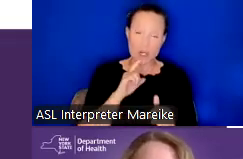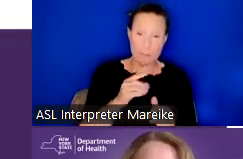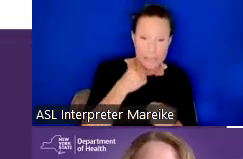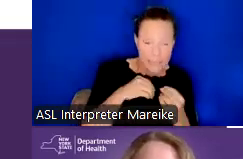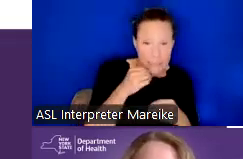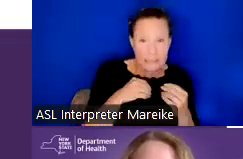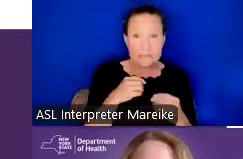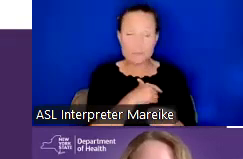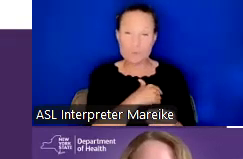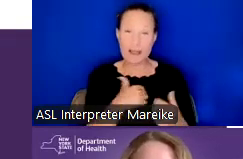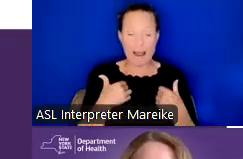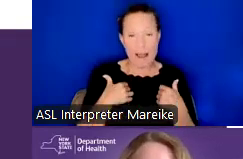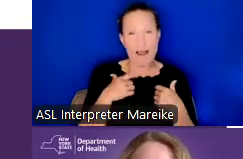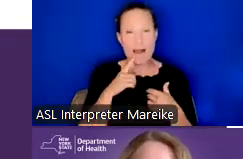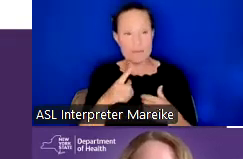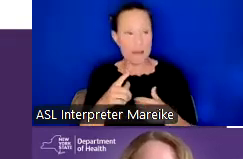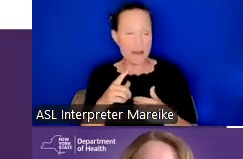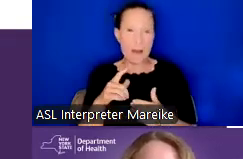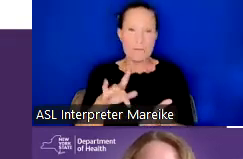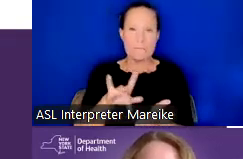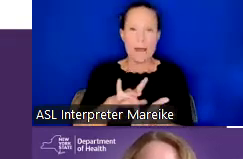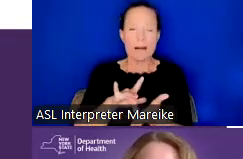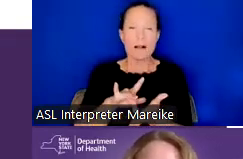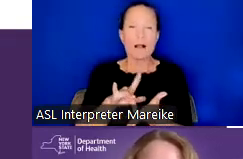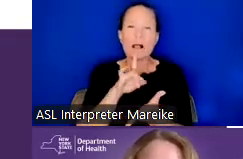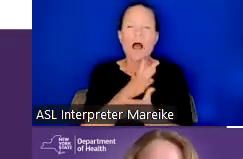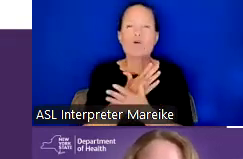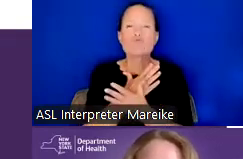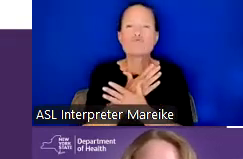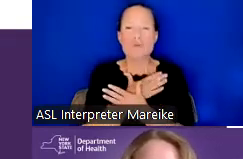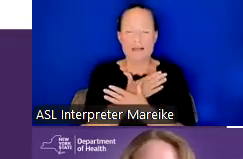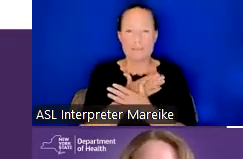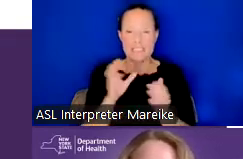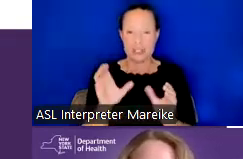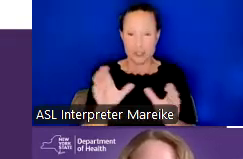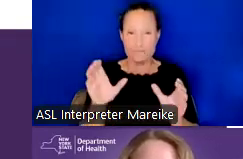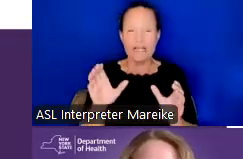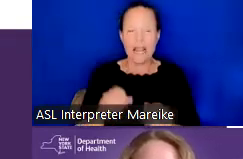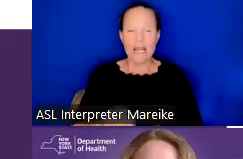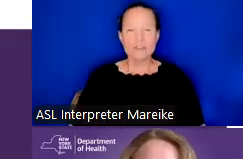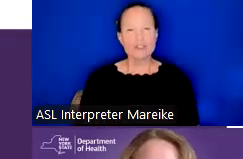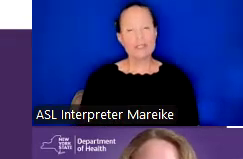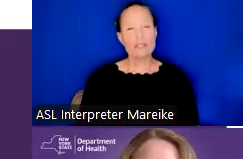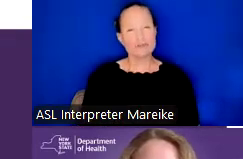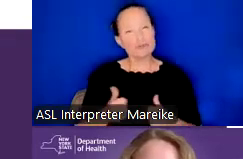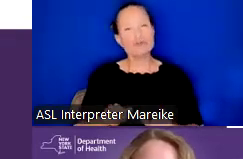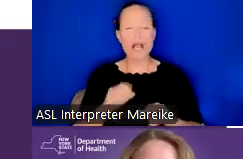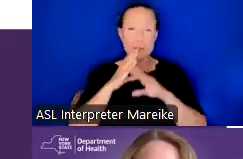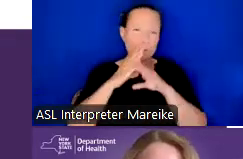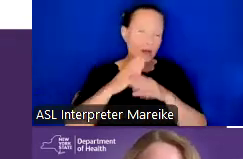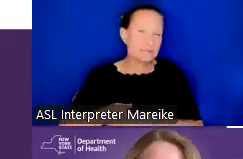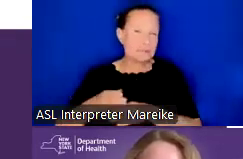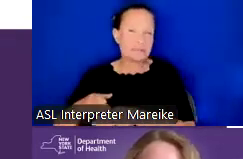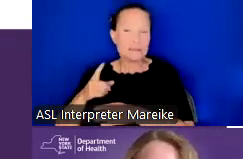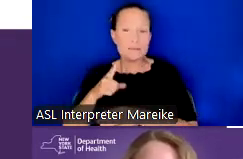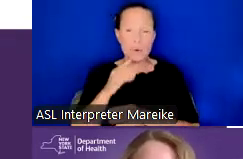some work around creating a medical respite certification and trying to reduce barriers for homeless